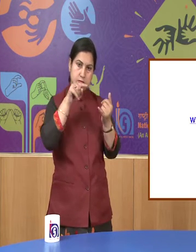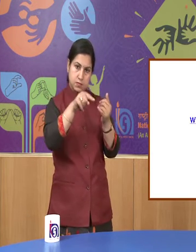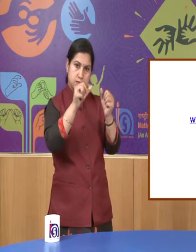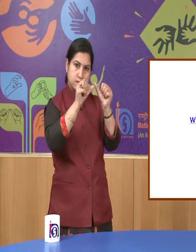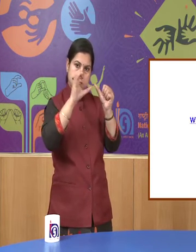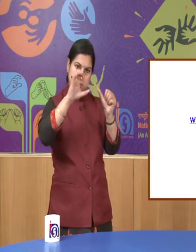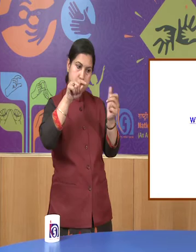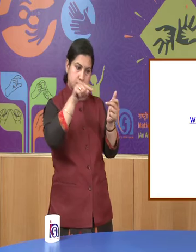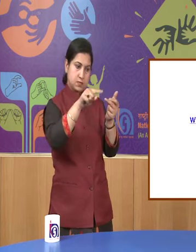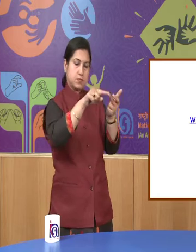www.nios.ac.in.